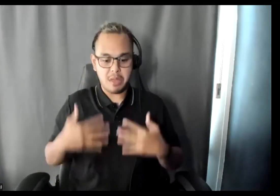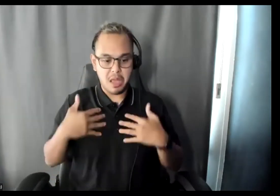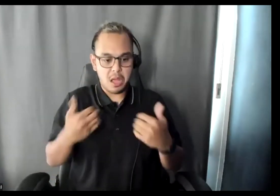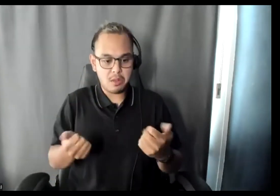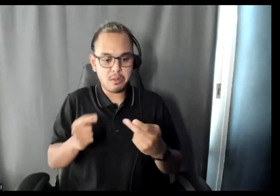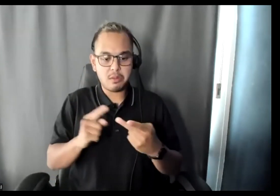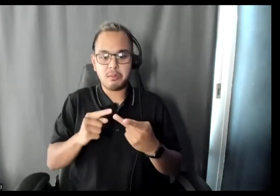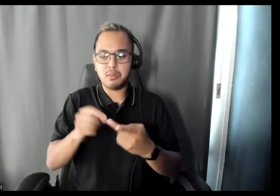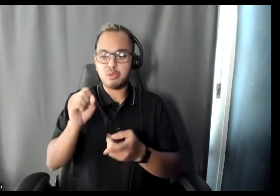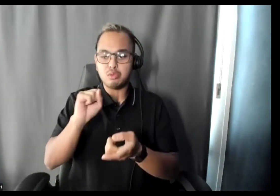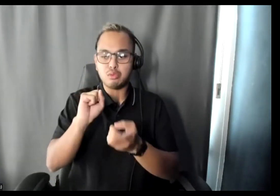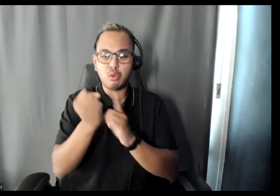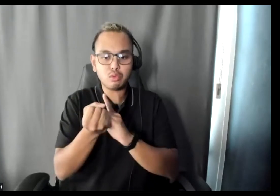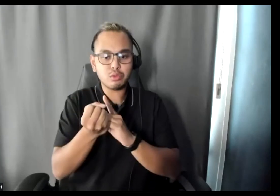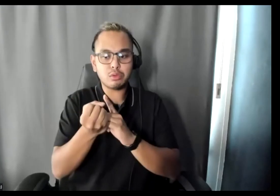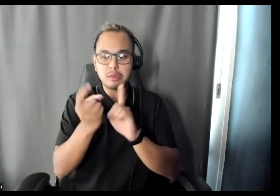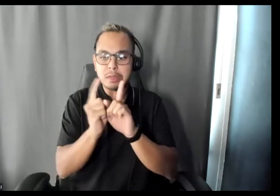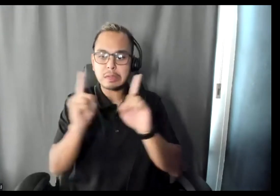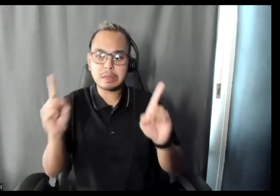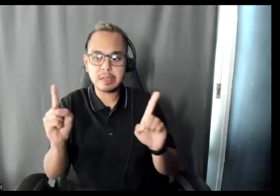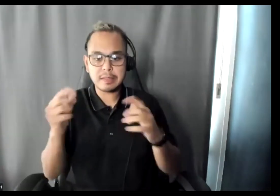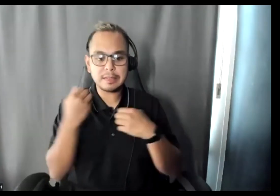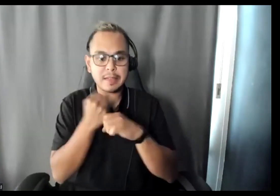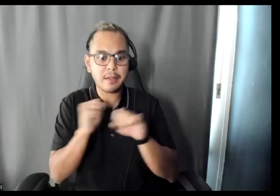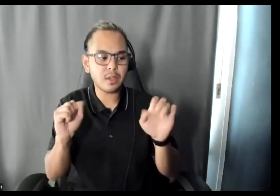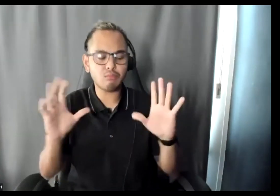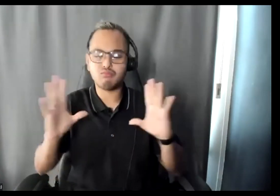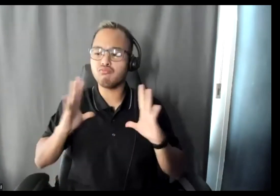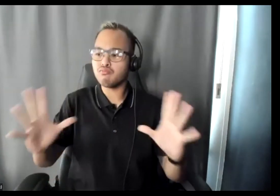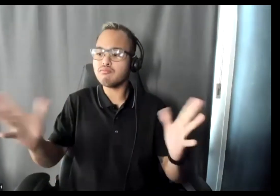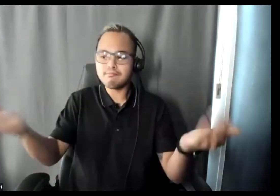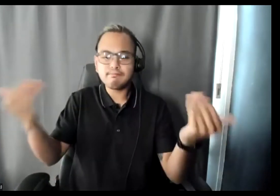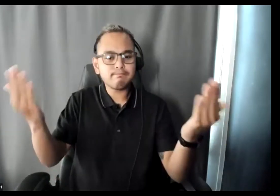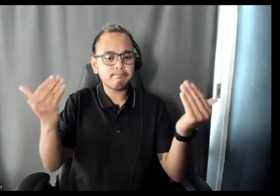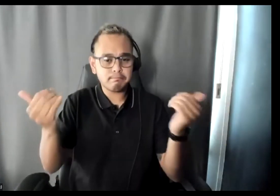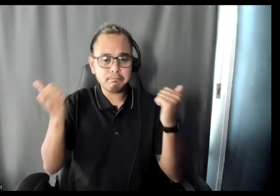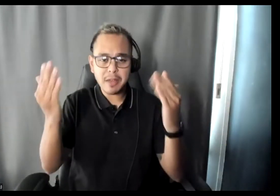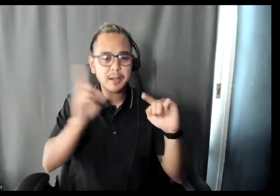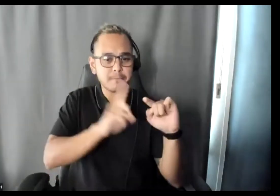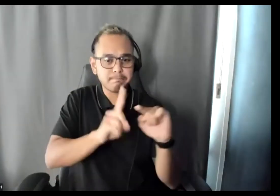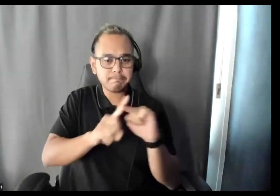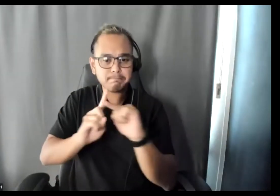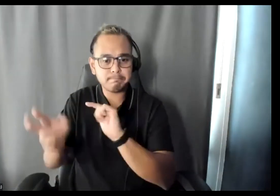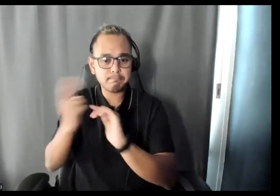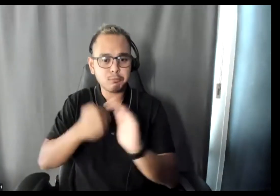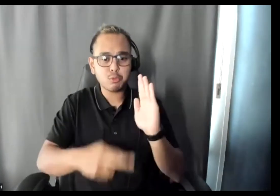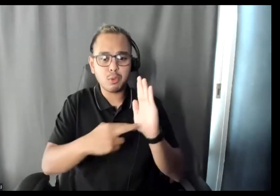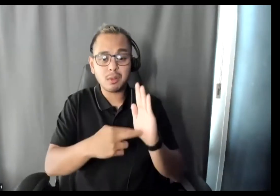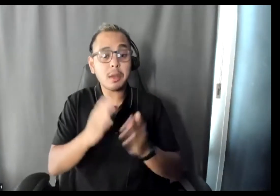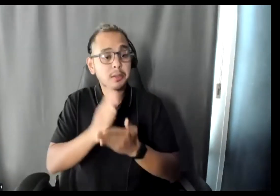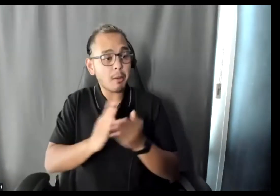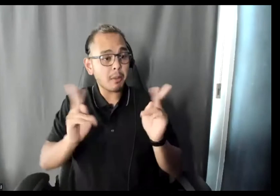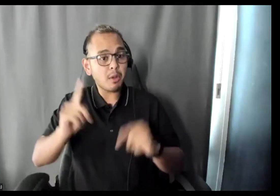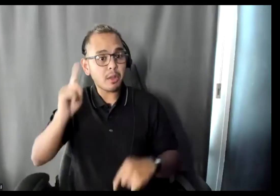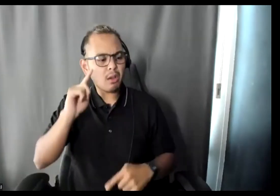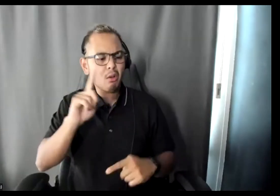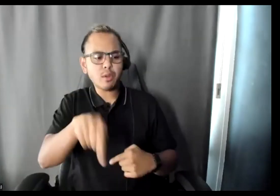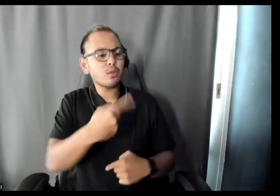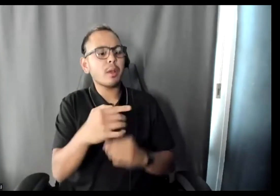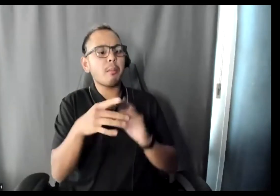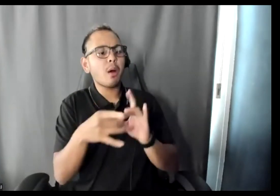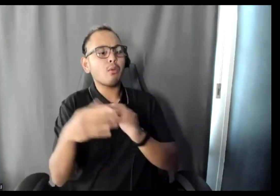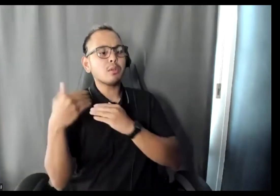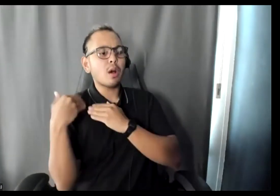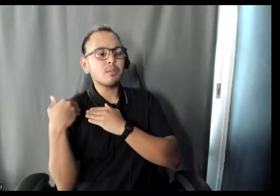terms of socially distancing safely, great. Come on in. We got a role for you. We have work for you to do too. Some folks think this is about responsible management